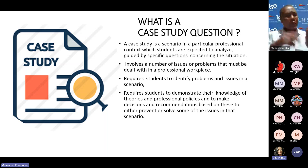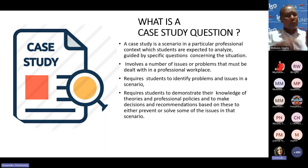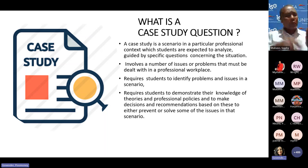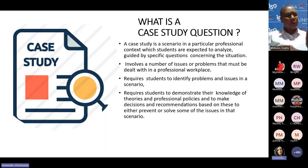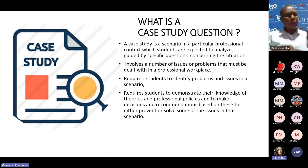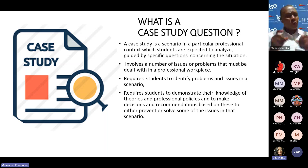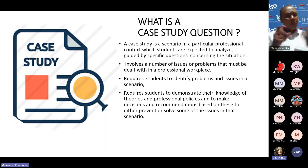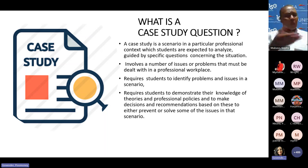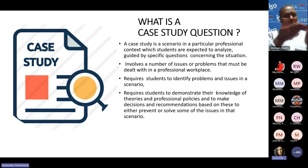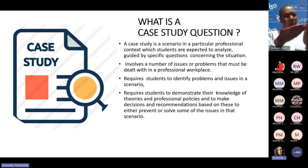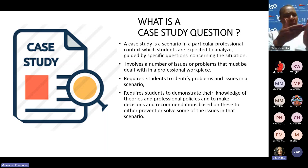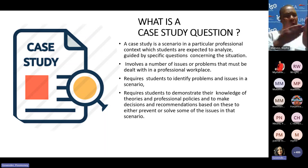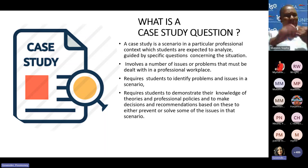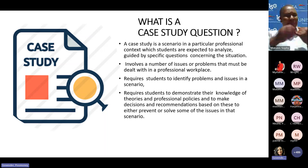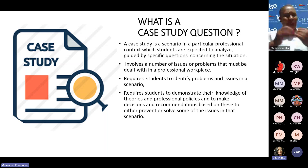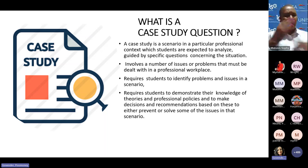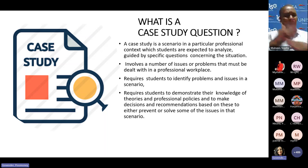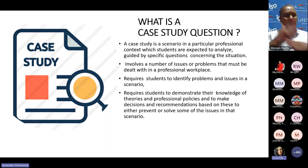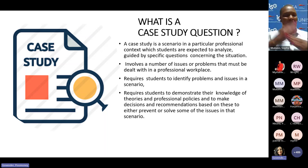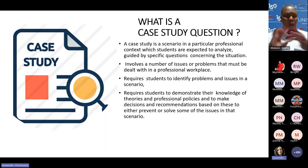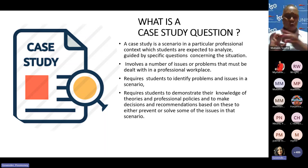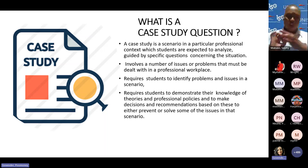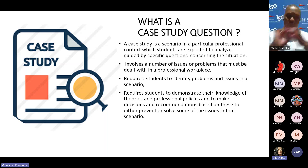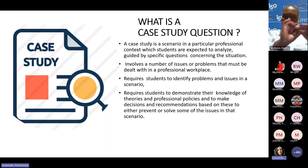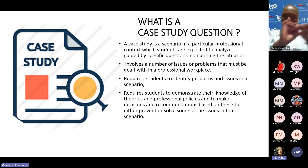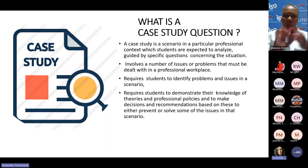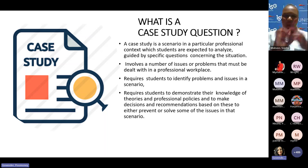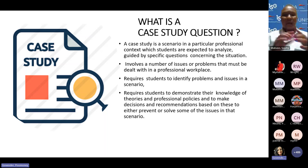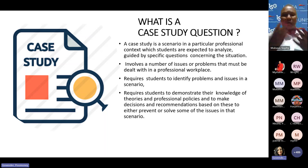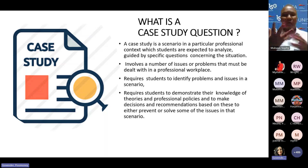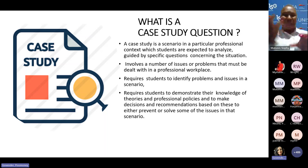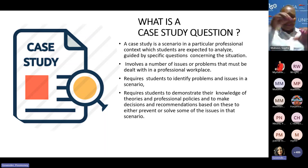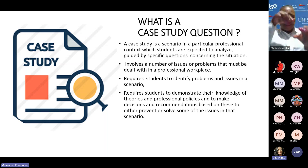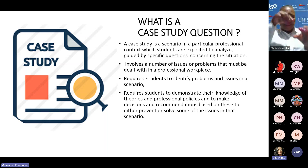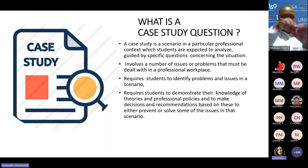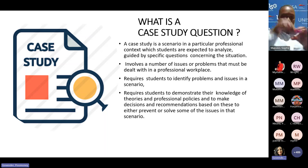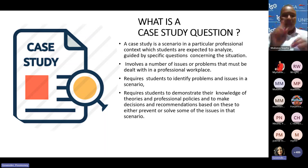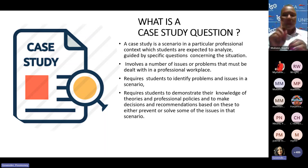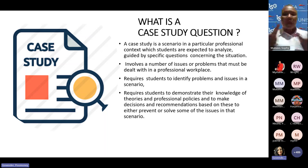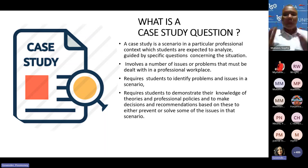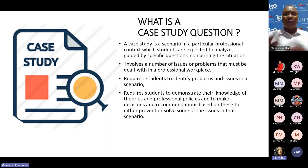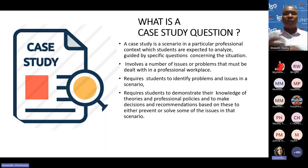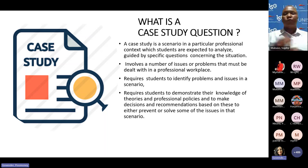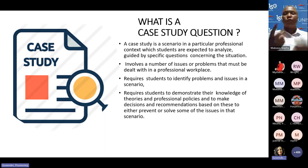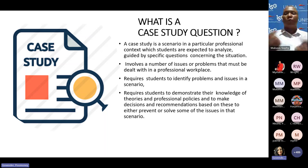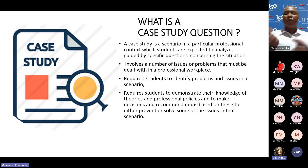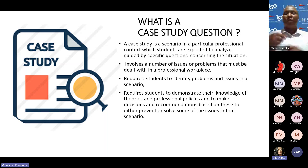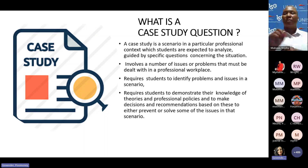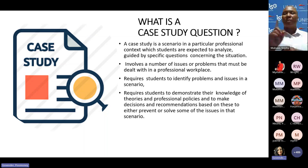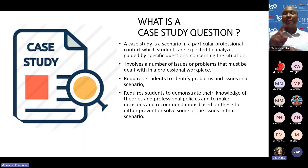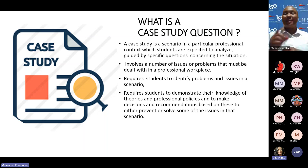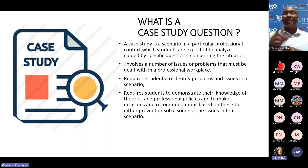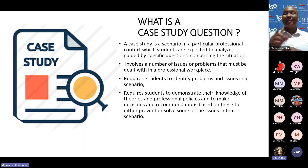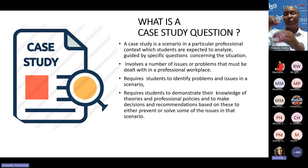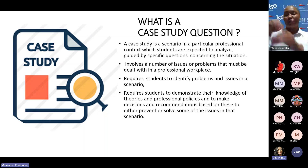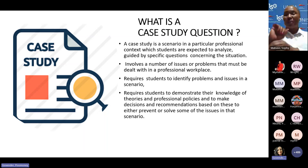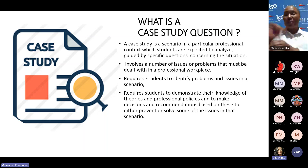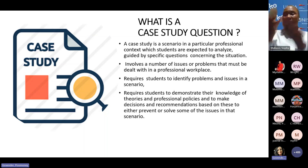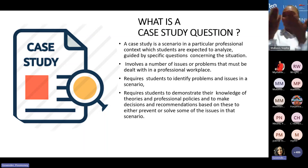make a connection between what is covered in your case study to what is covered